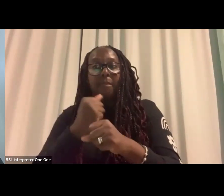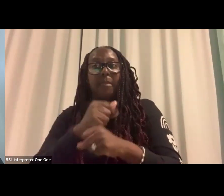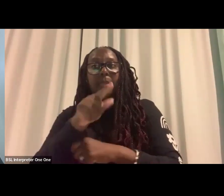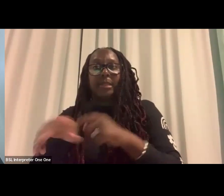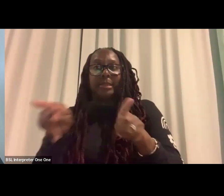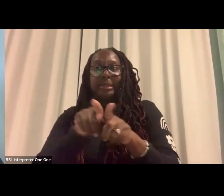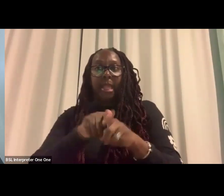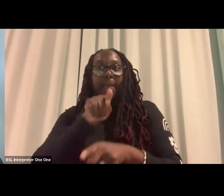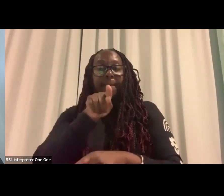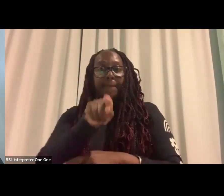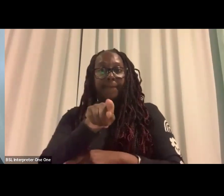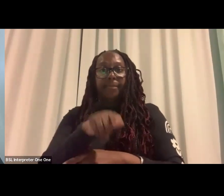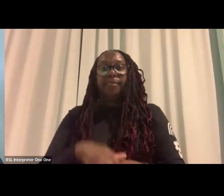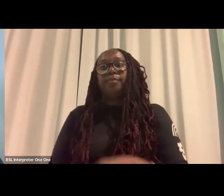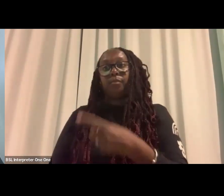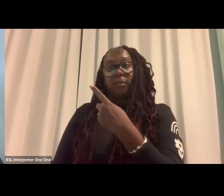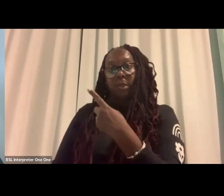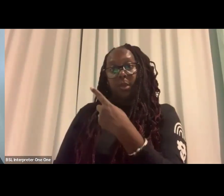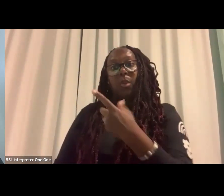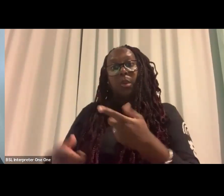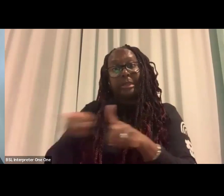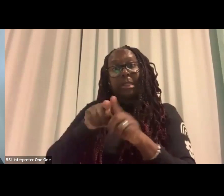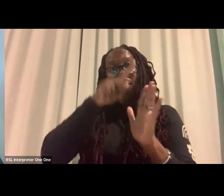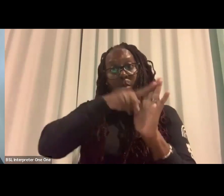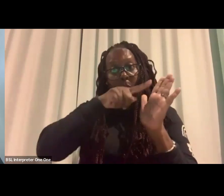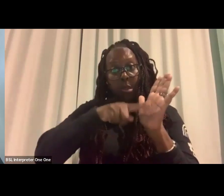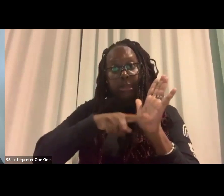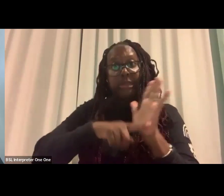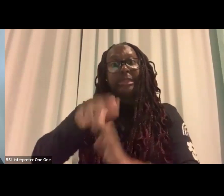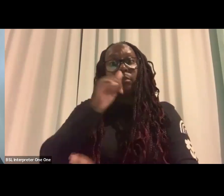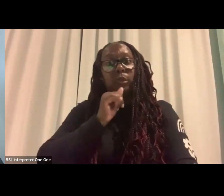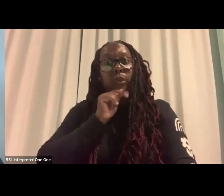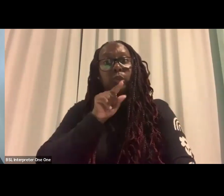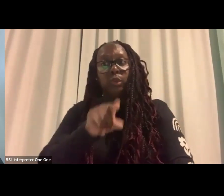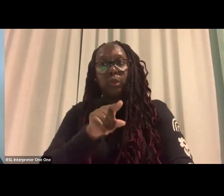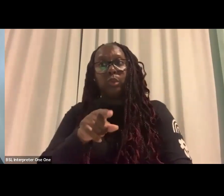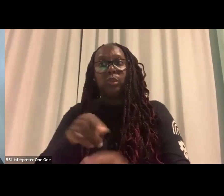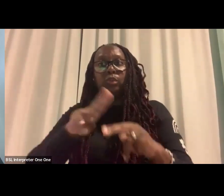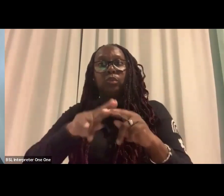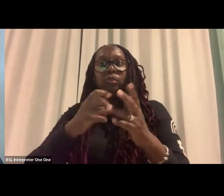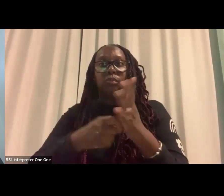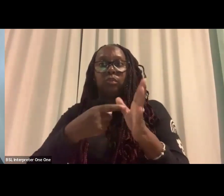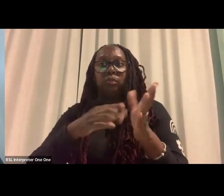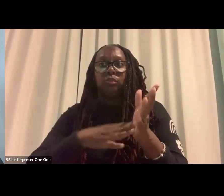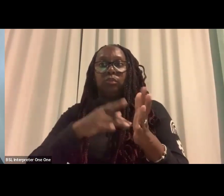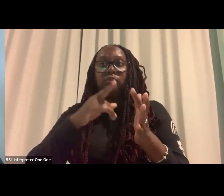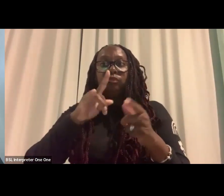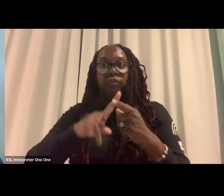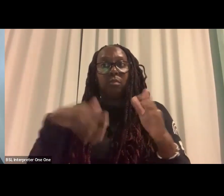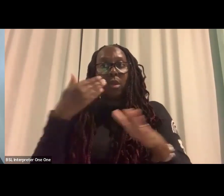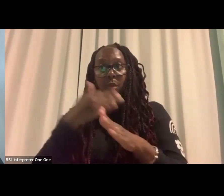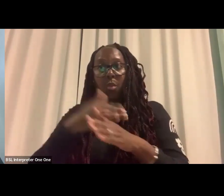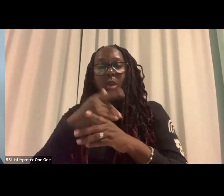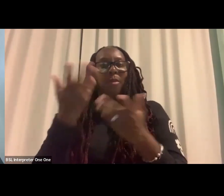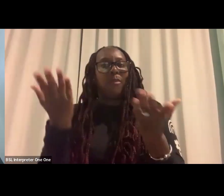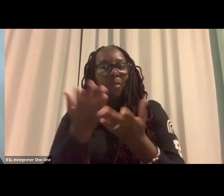a GNH policy screening tool, and also it is used as framework for assessing the performance of business